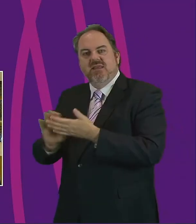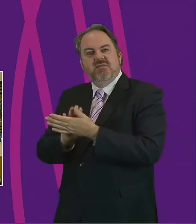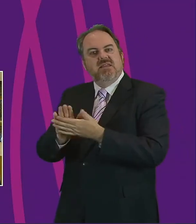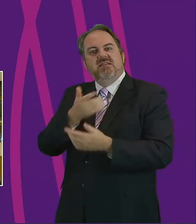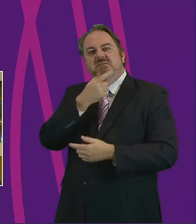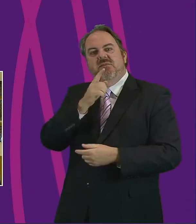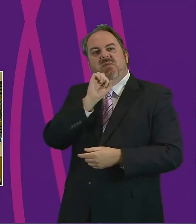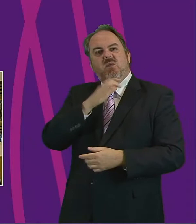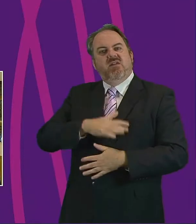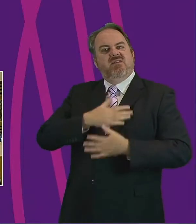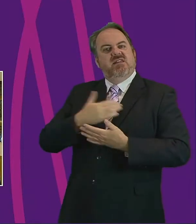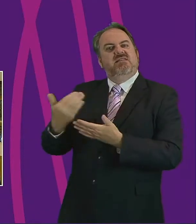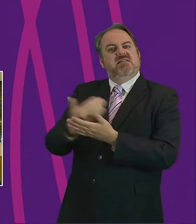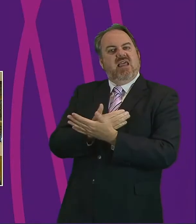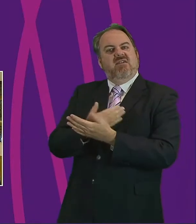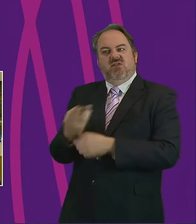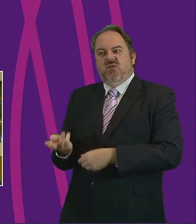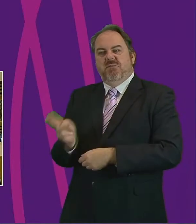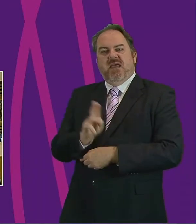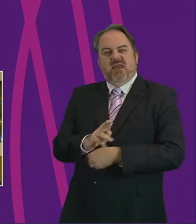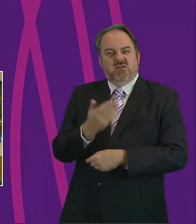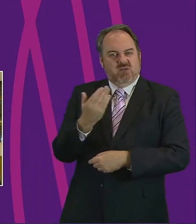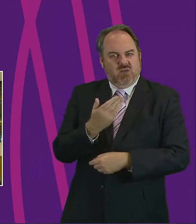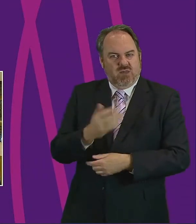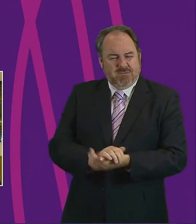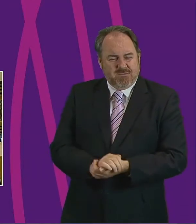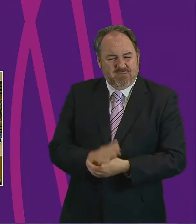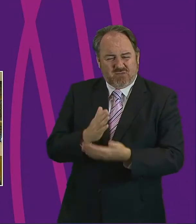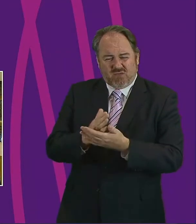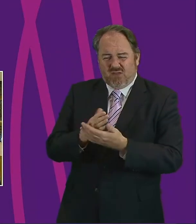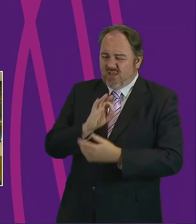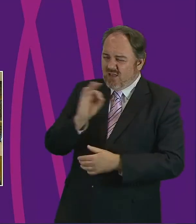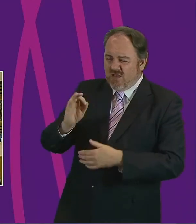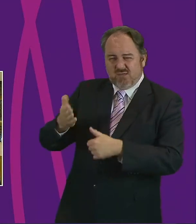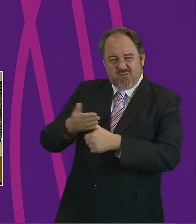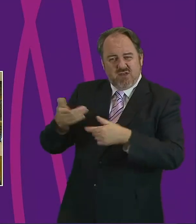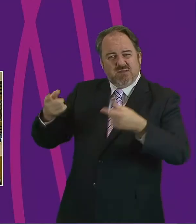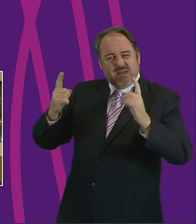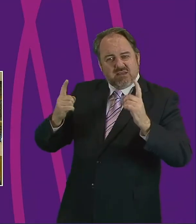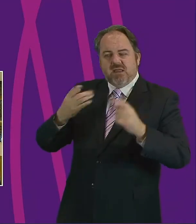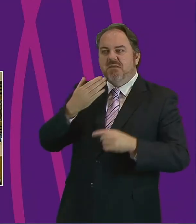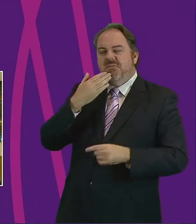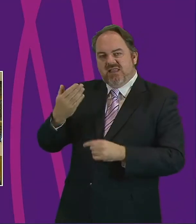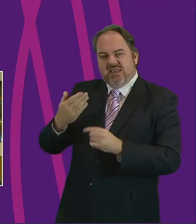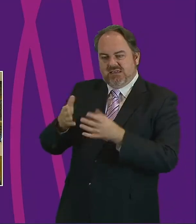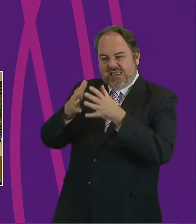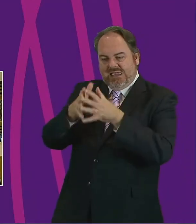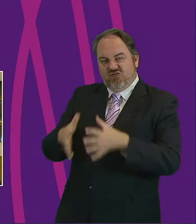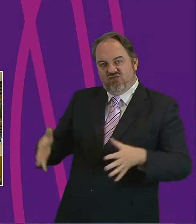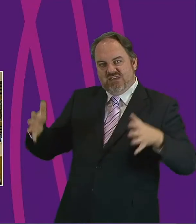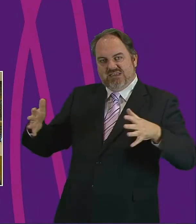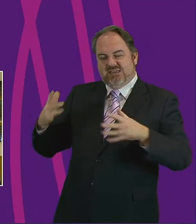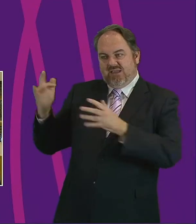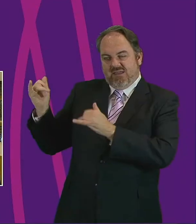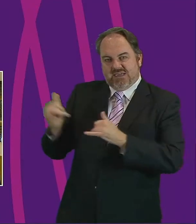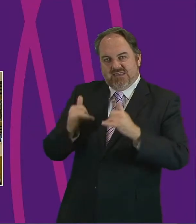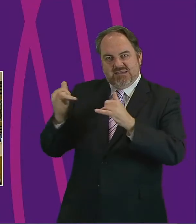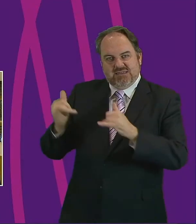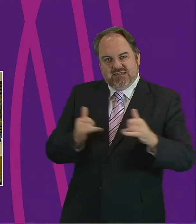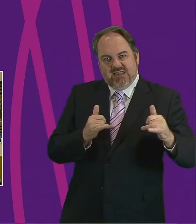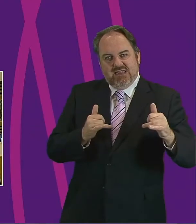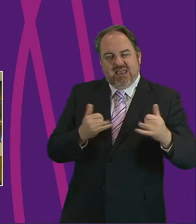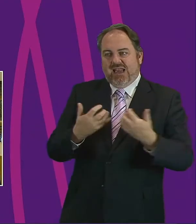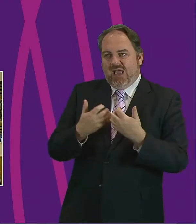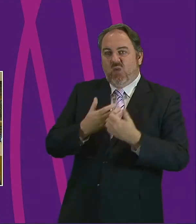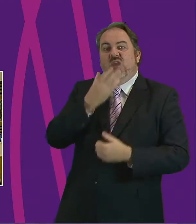testing issue we've raised for several months. Will the First Minister today commit to ramping up our testing capacity, and importantly, our